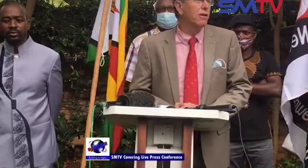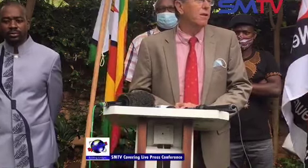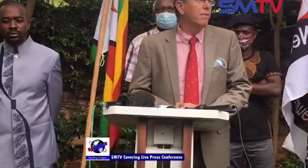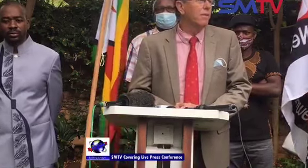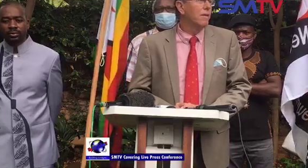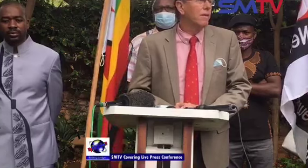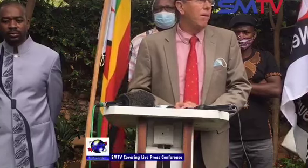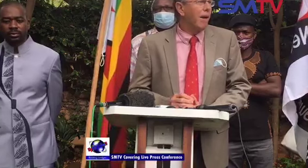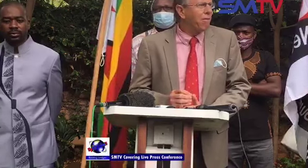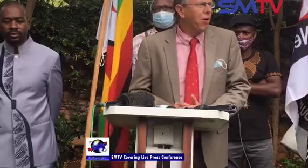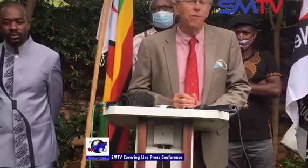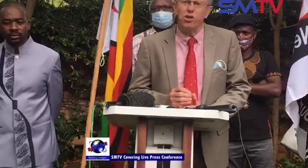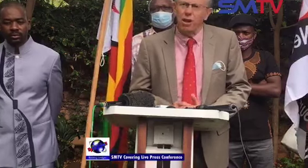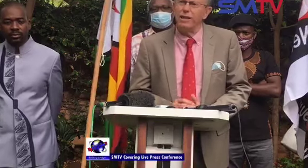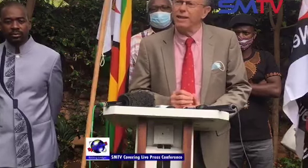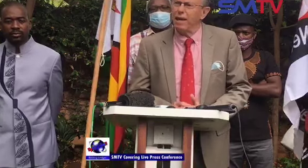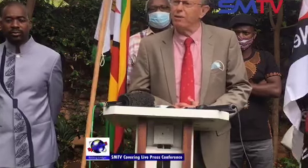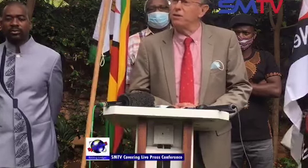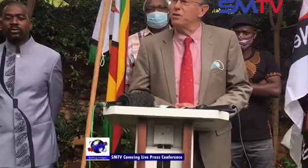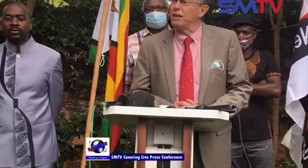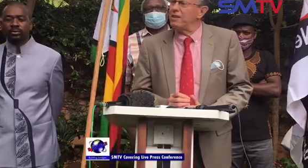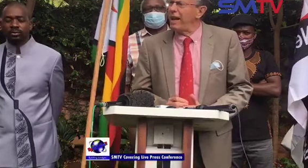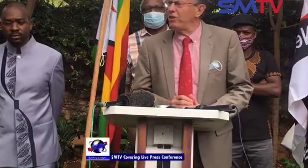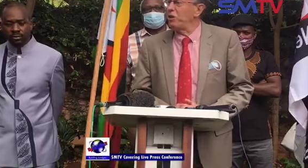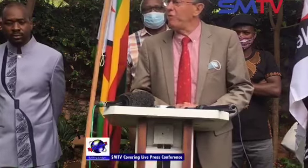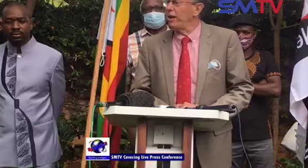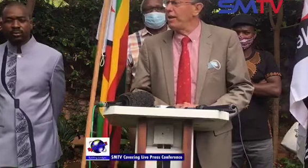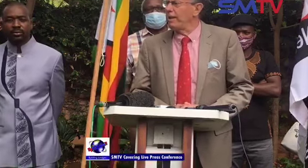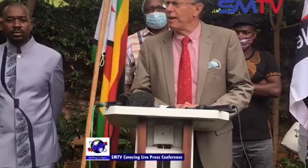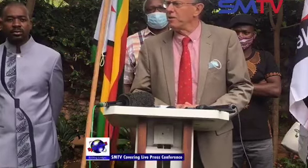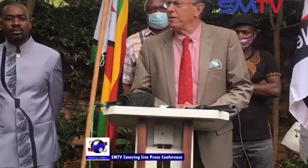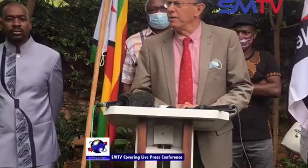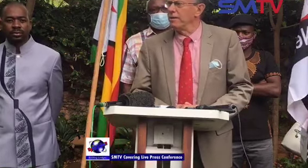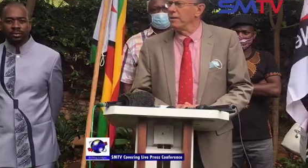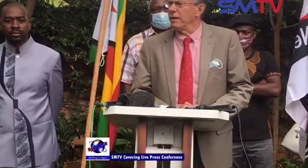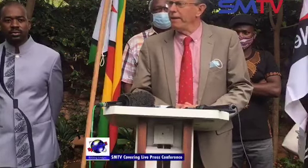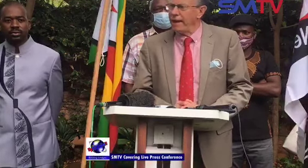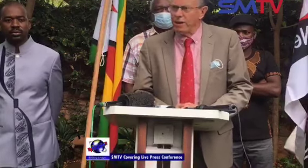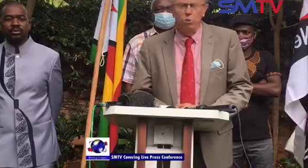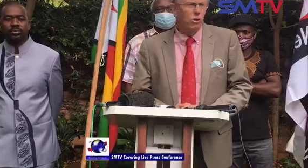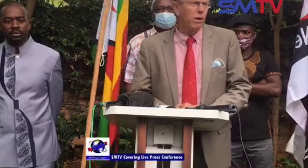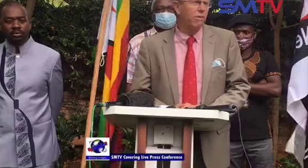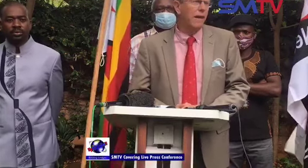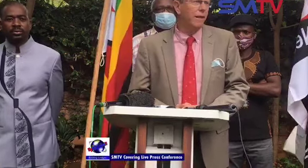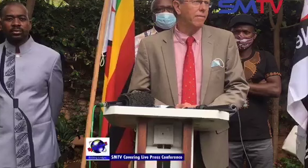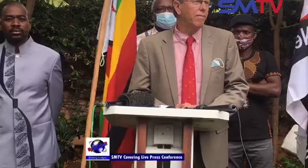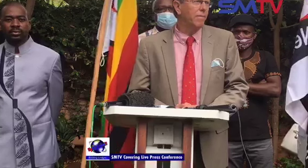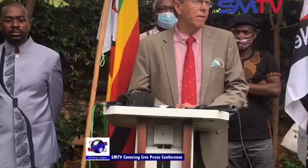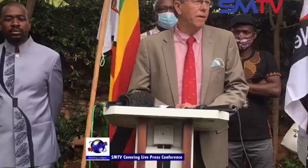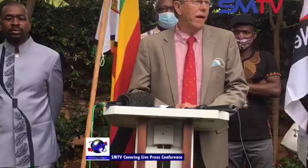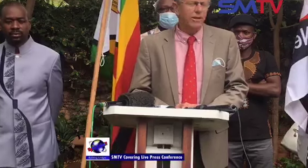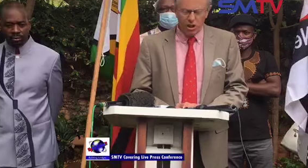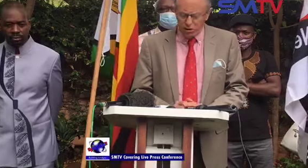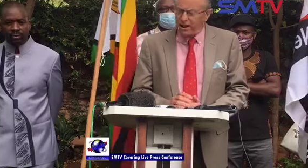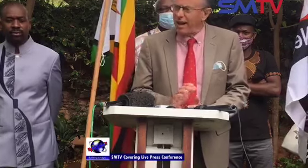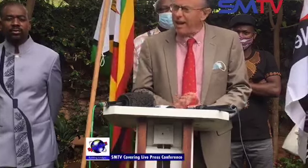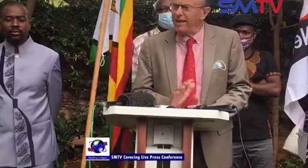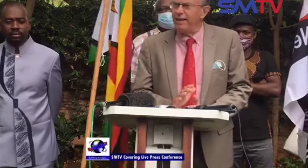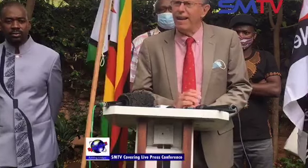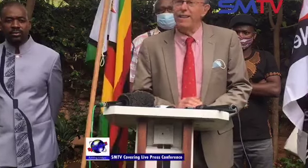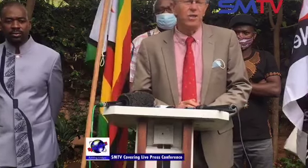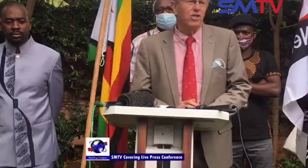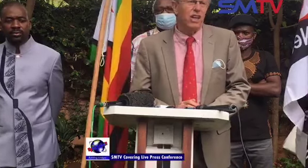audit by a firm of chartered accountants internationally recognized. And that is what we have done. And so